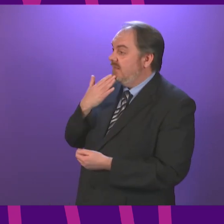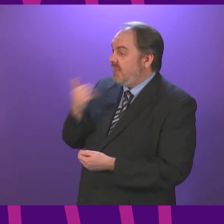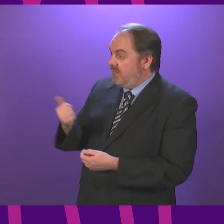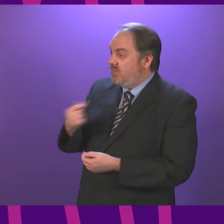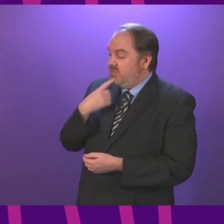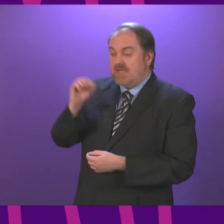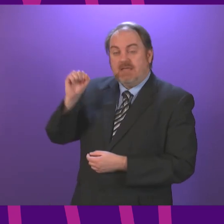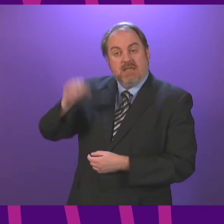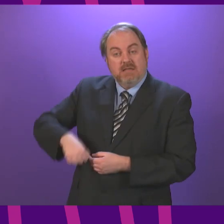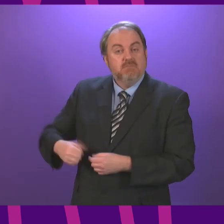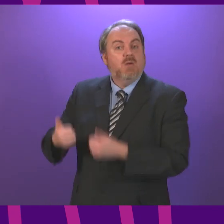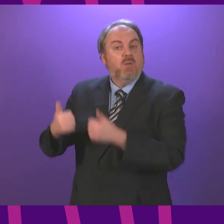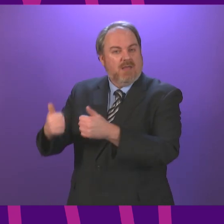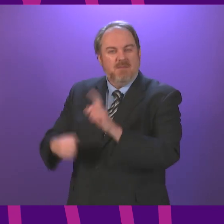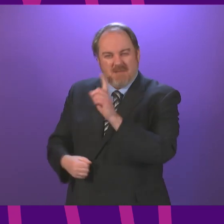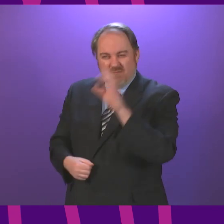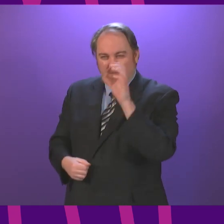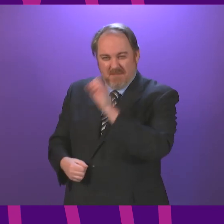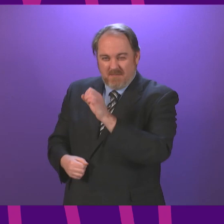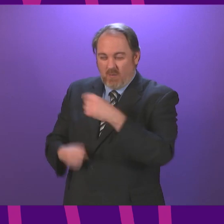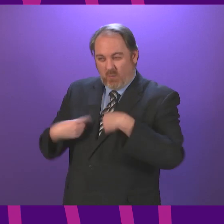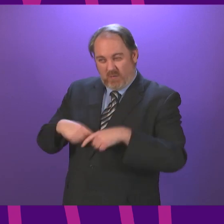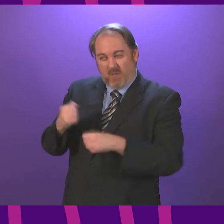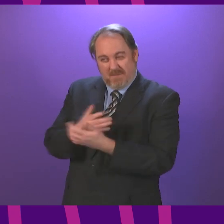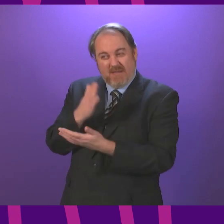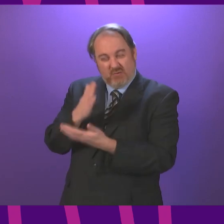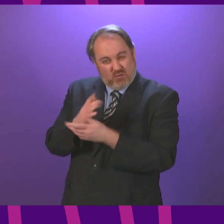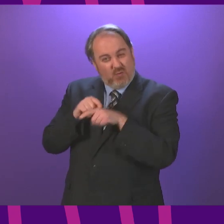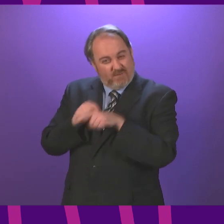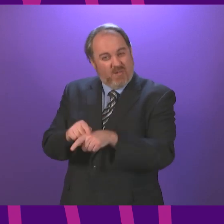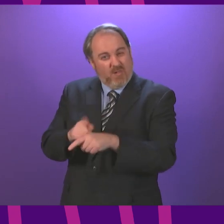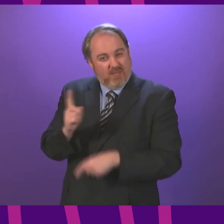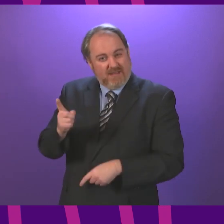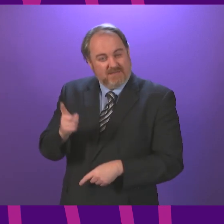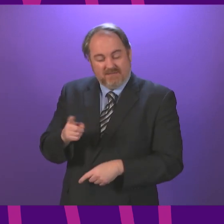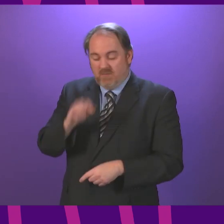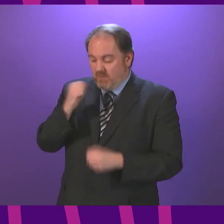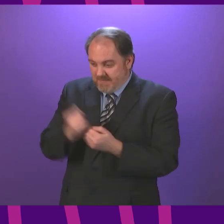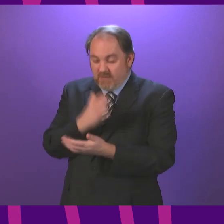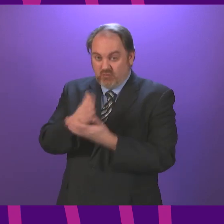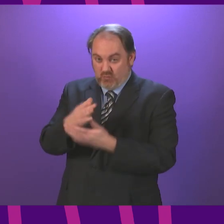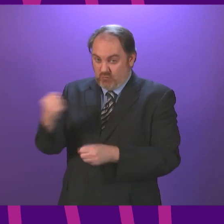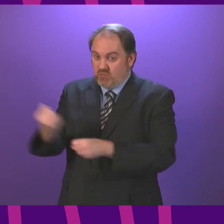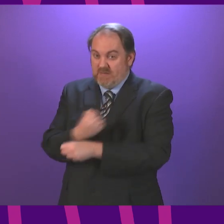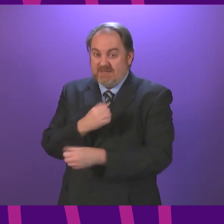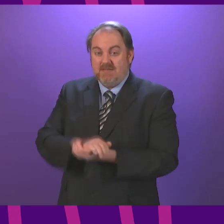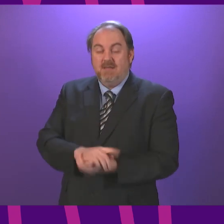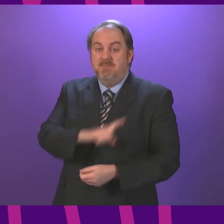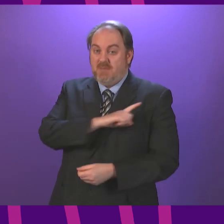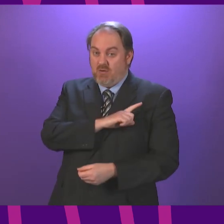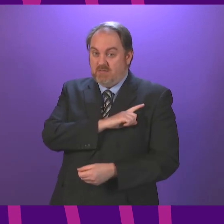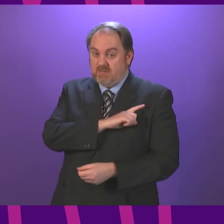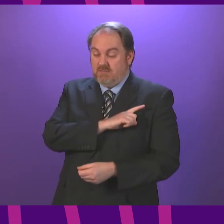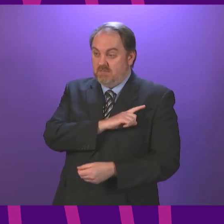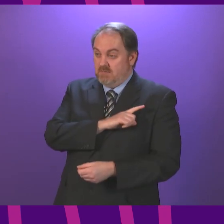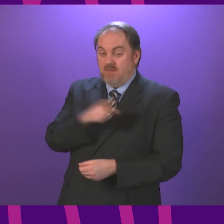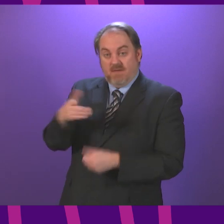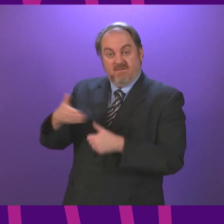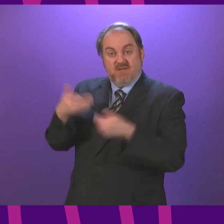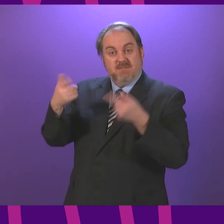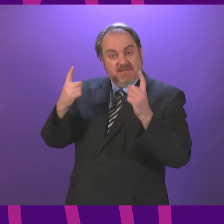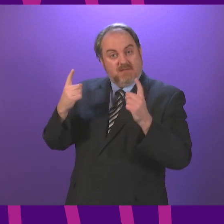from the first minister. But remember this, we will hold her to that promise. Because the first minister is